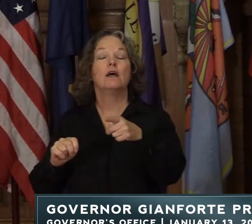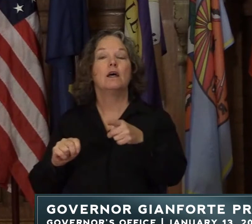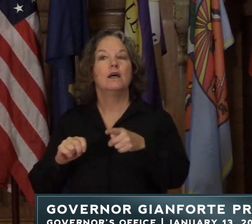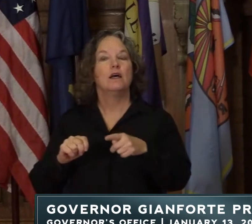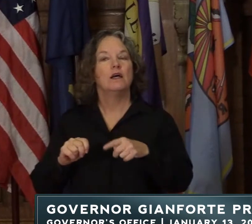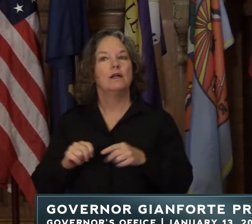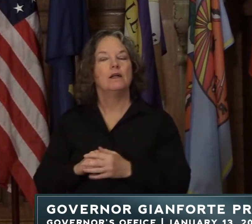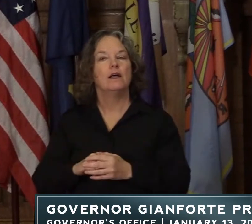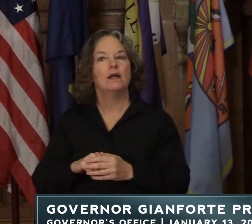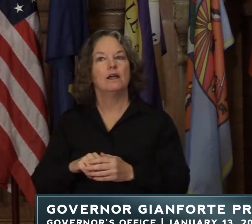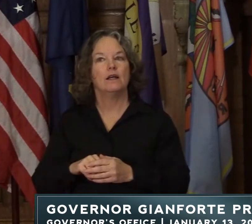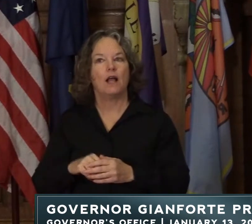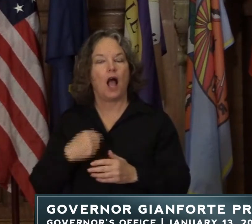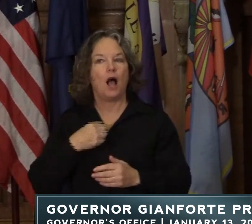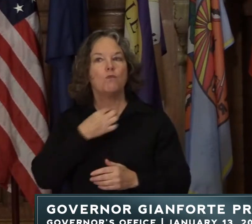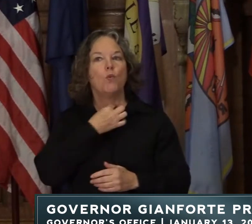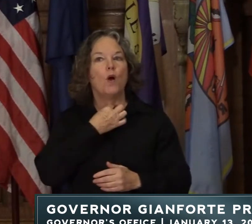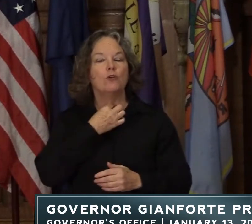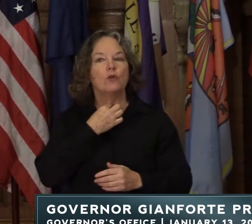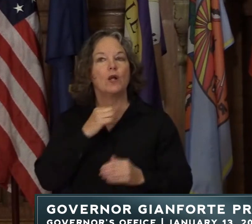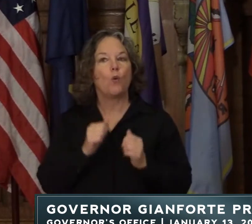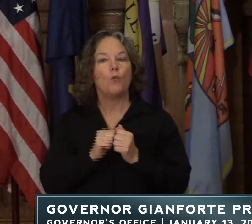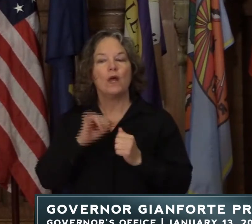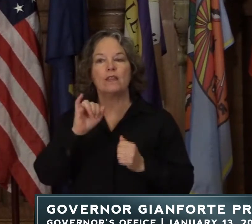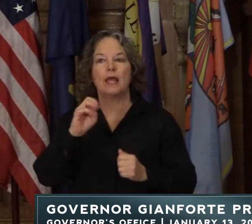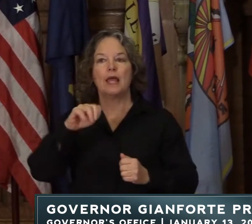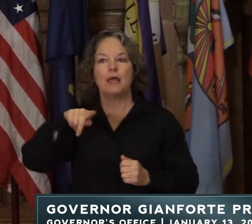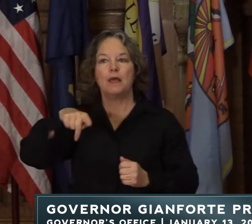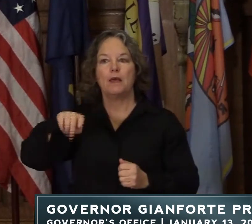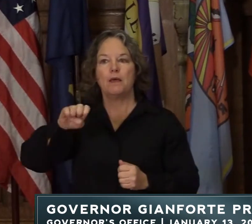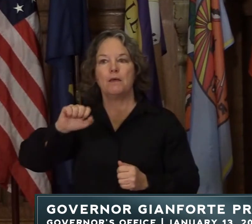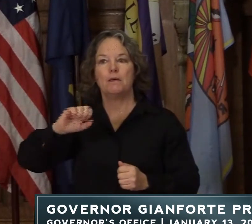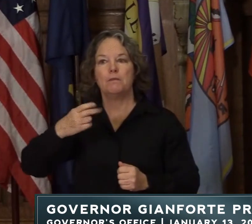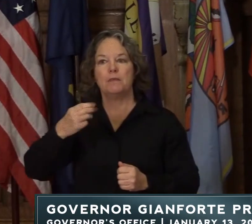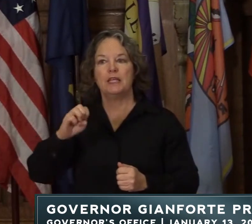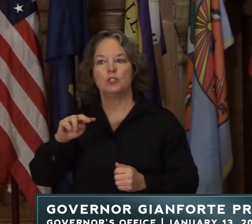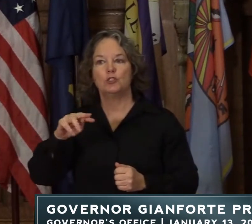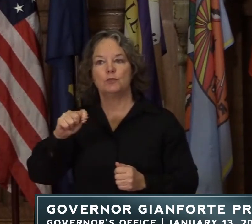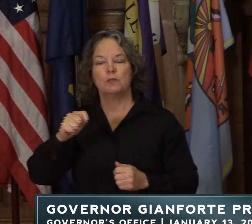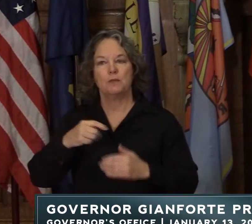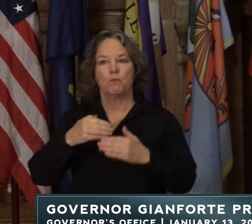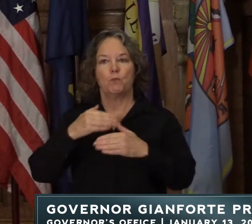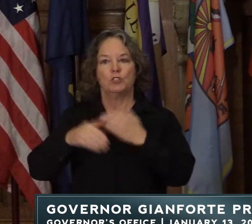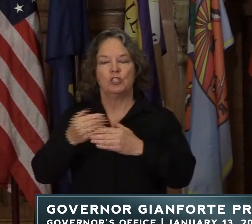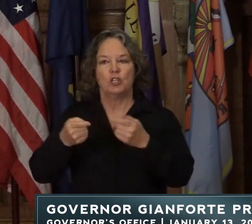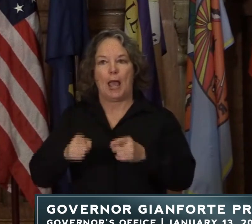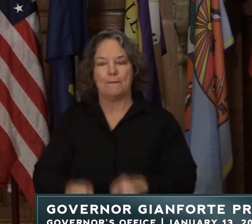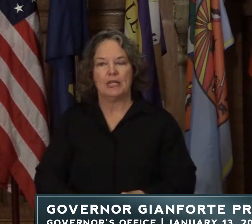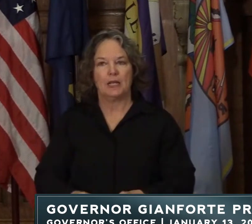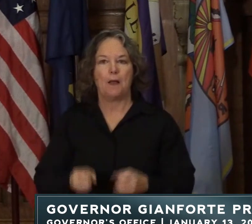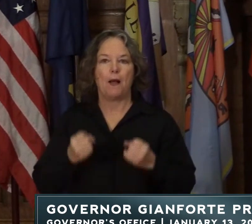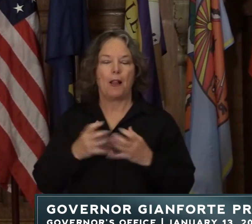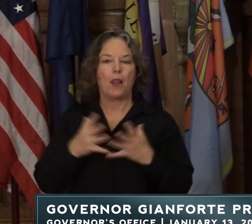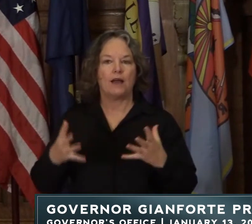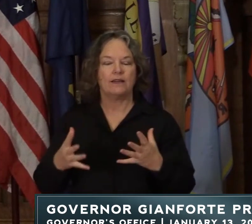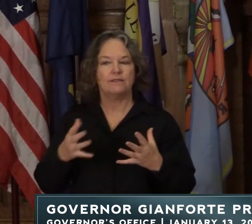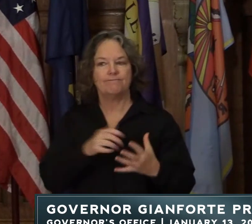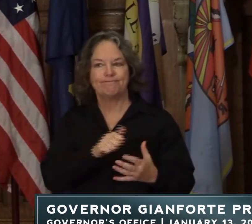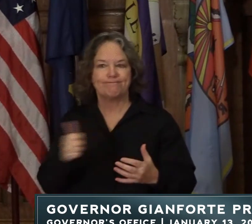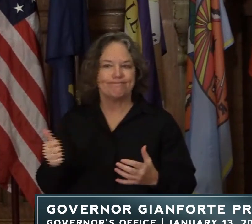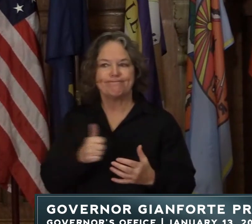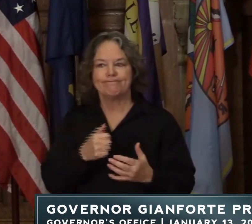Zach. Right now again. I'm wondering, with the impeachment proceedings going on in Washington, there's been a lot of back and forth between Montana's own delegation, let alone across the